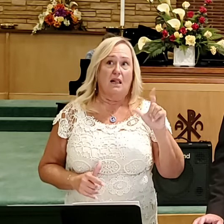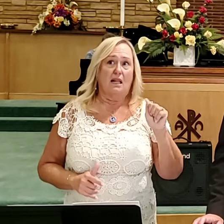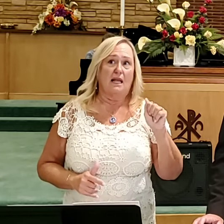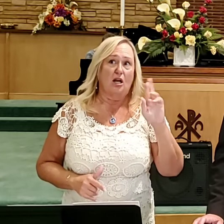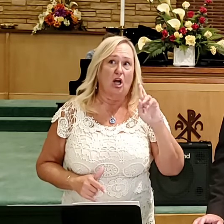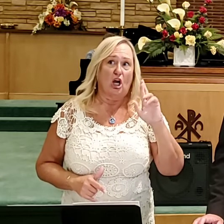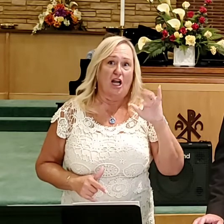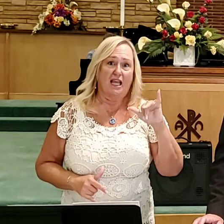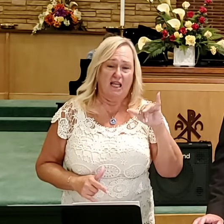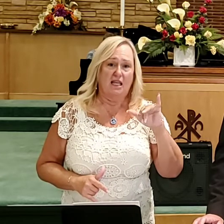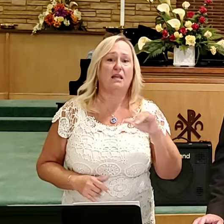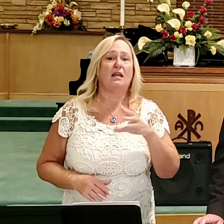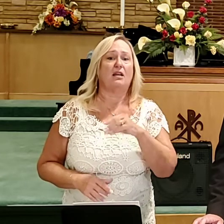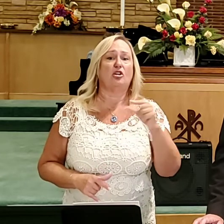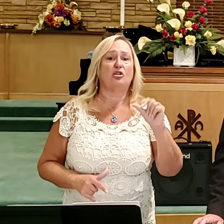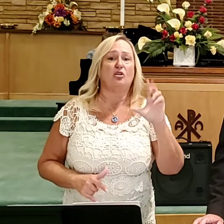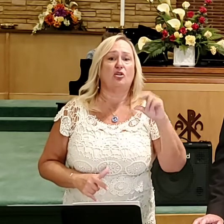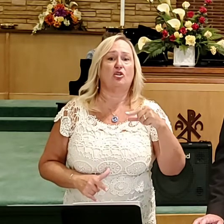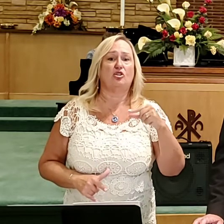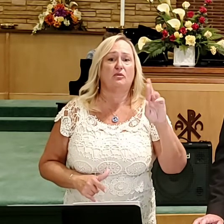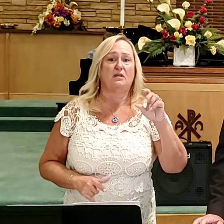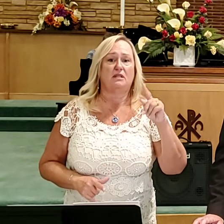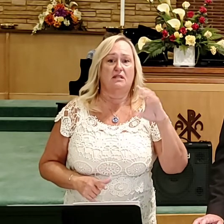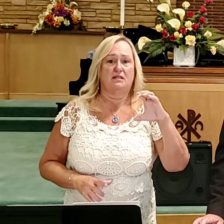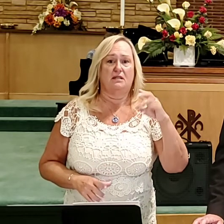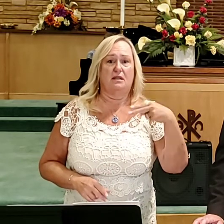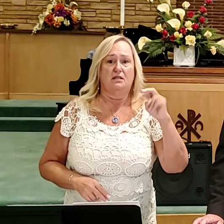We pray for Larry and Gretchen.